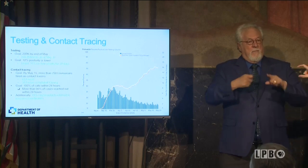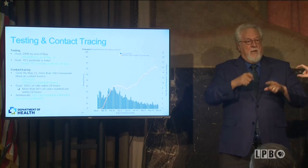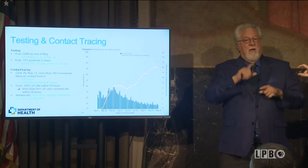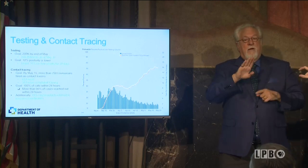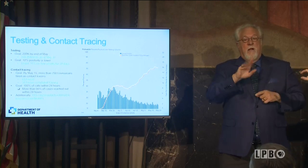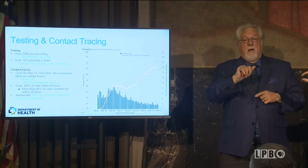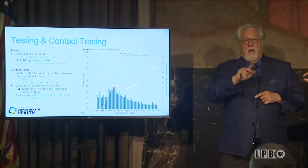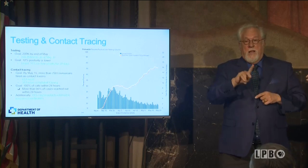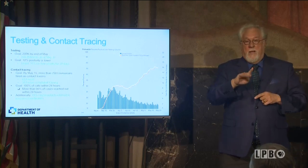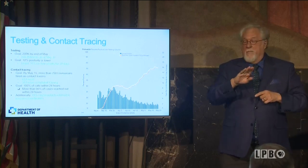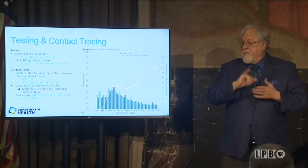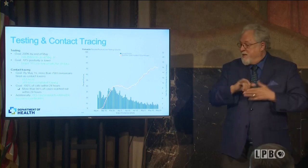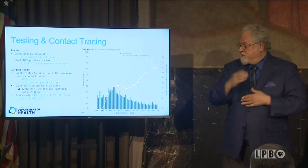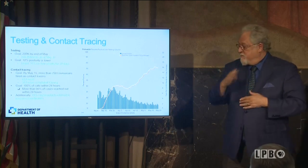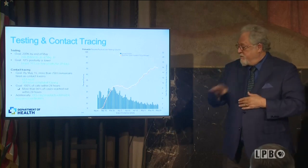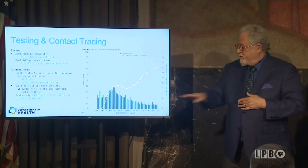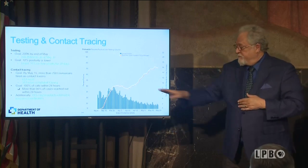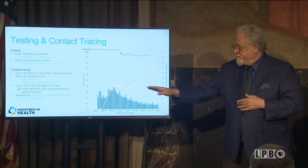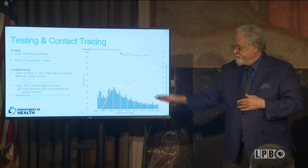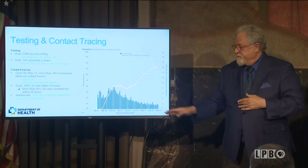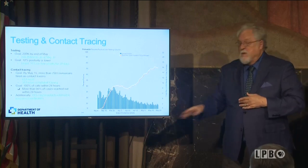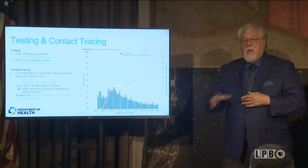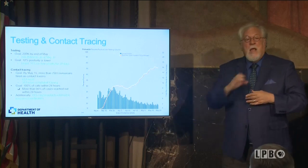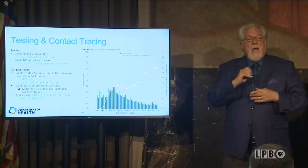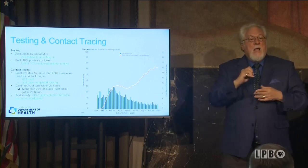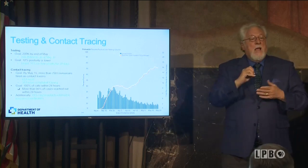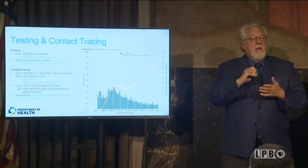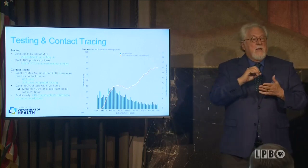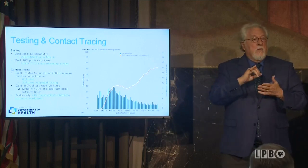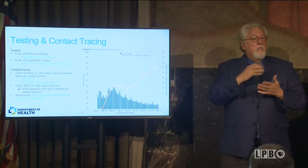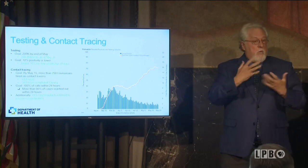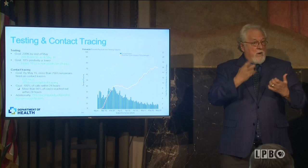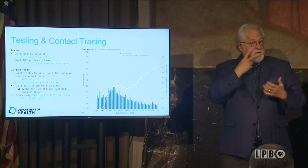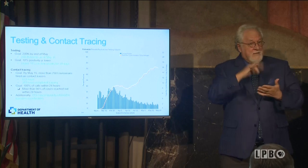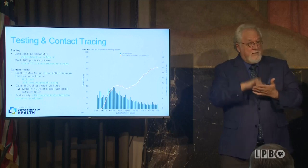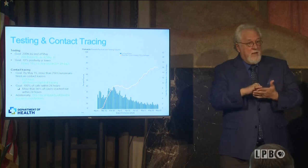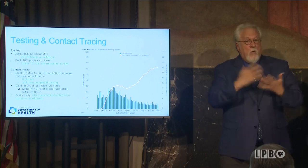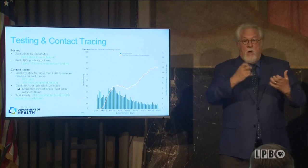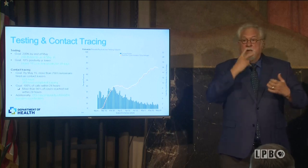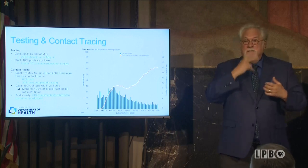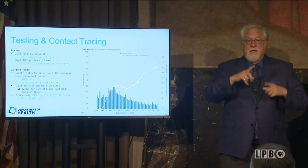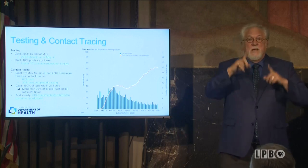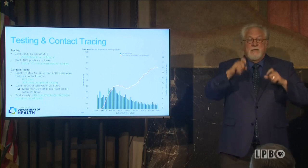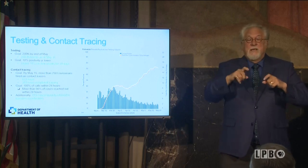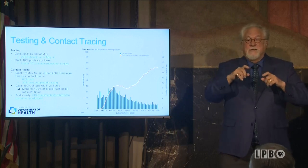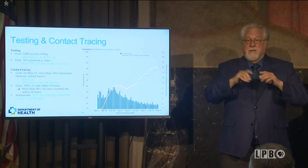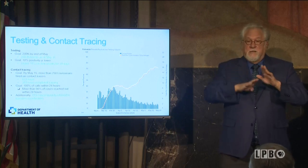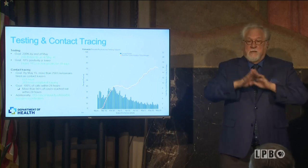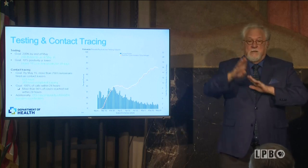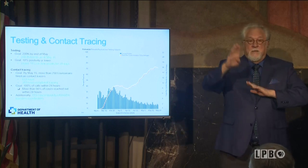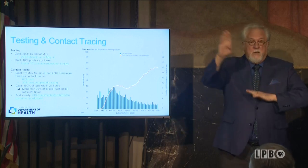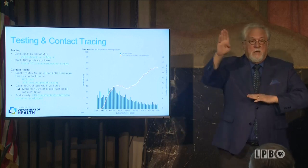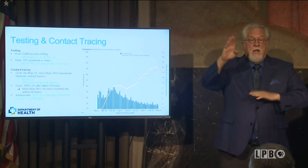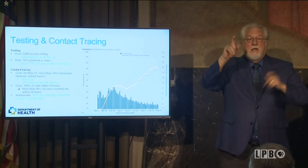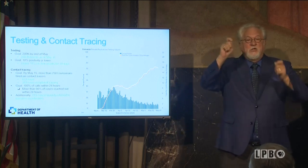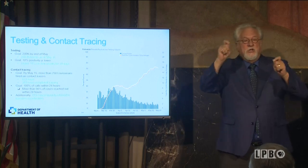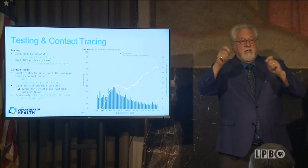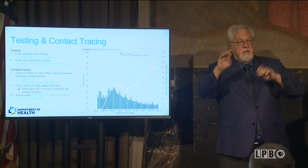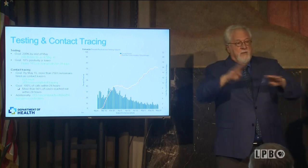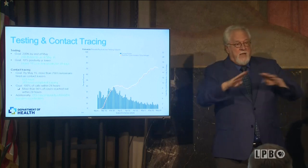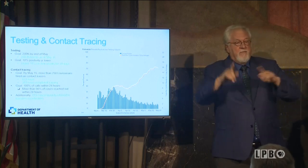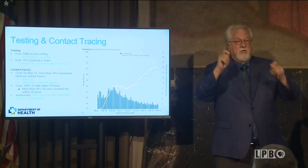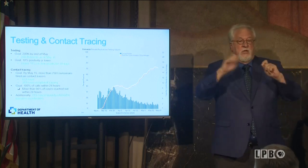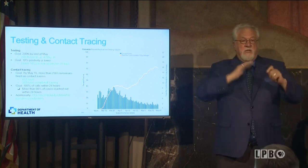by those blue bars in the graph. And so that's what we want to see. We want to see that we're getting tests out enough that it's changing behavior, changing our